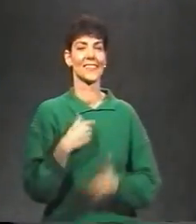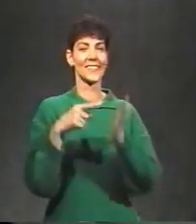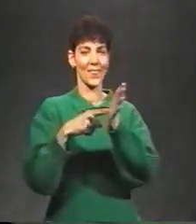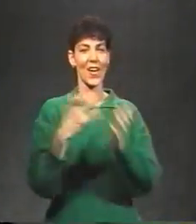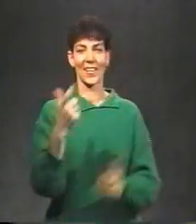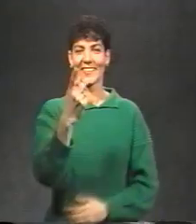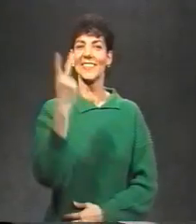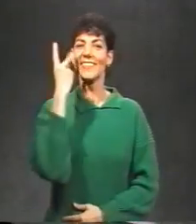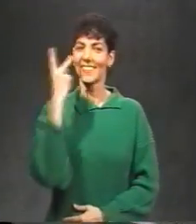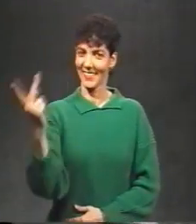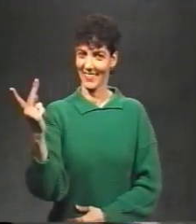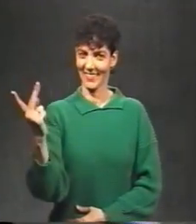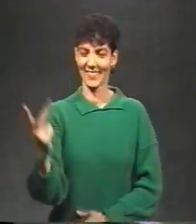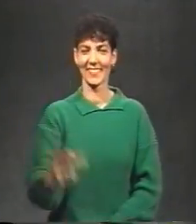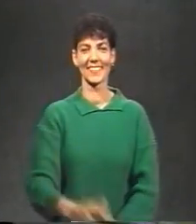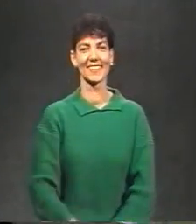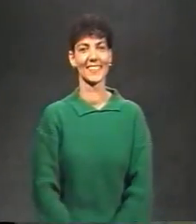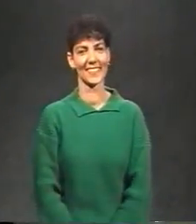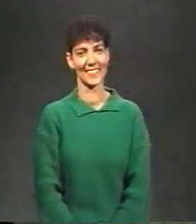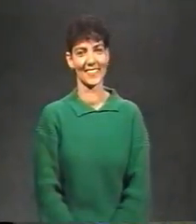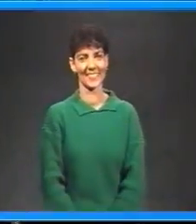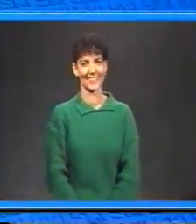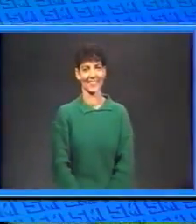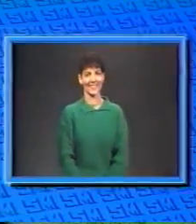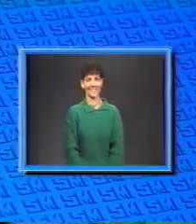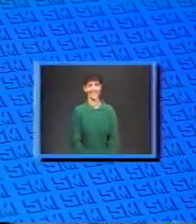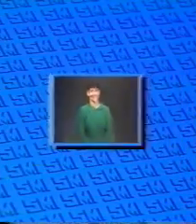Here's an example from our signers.